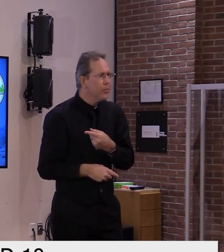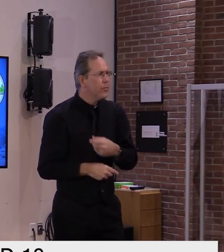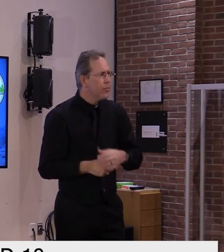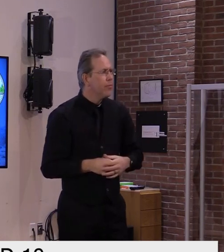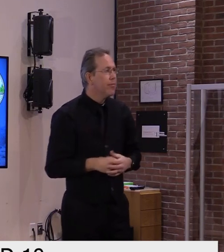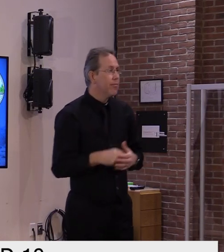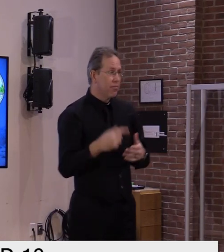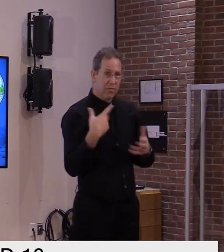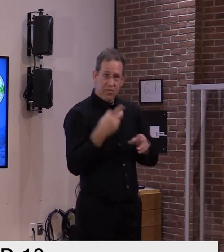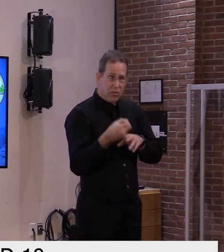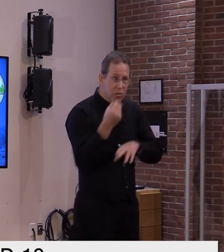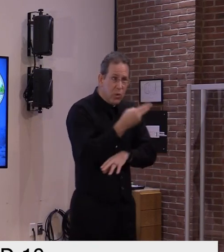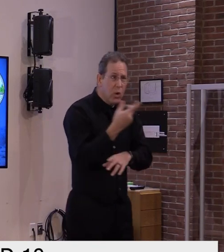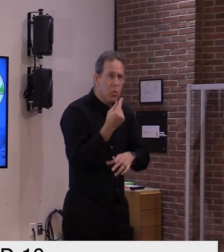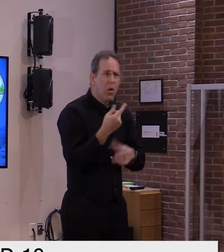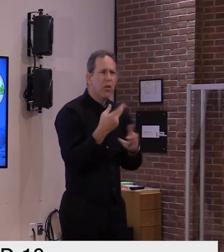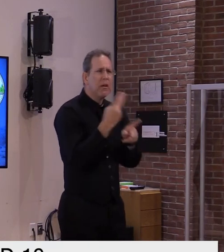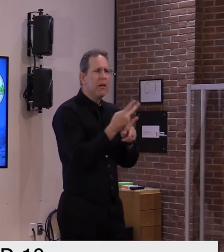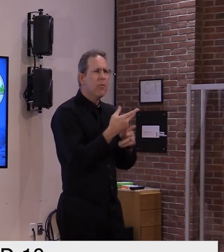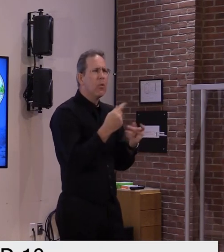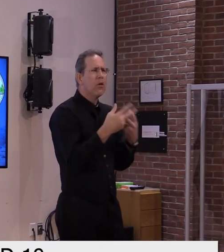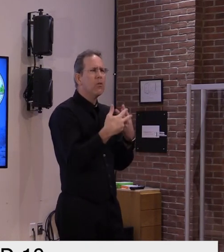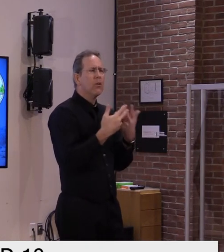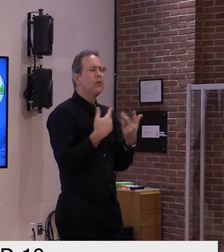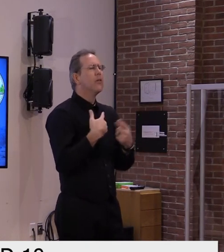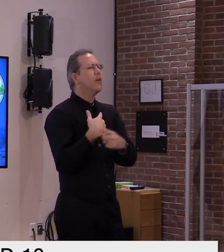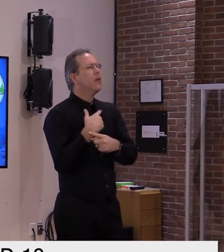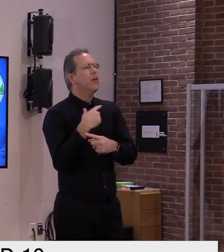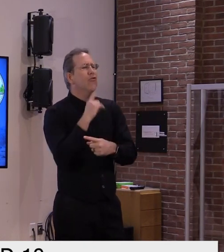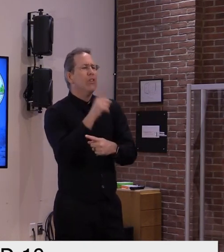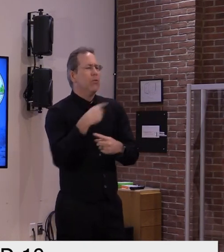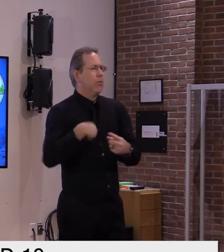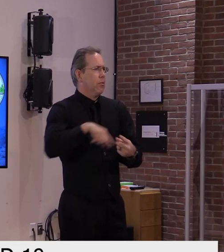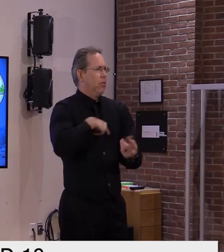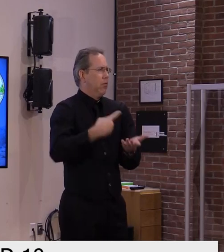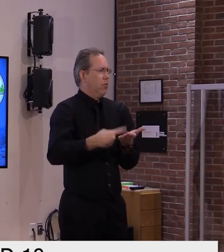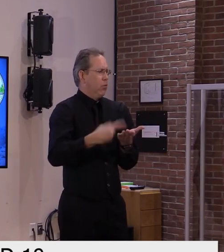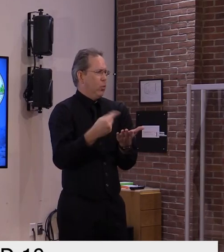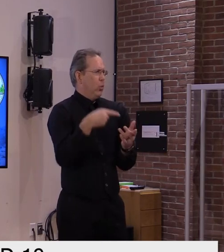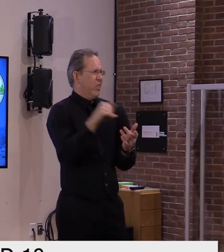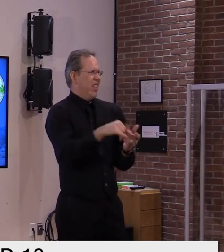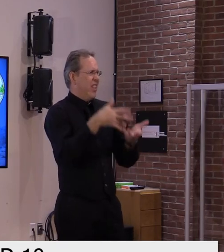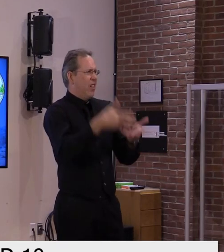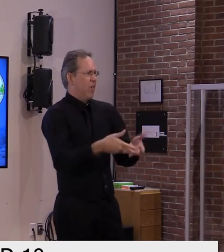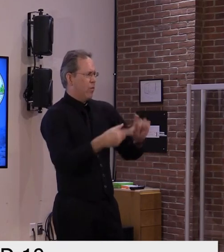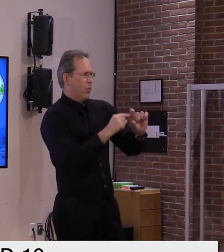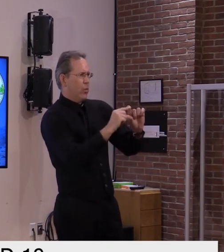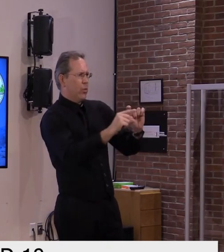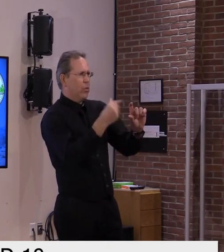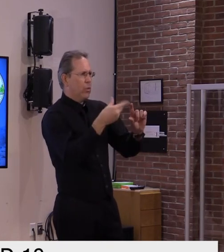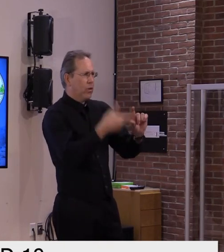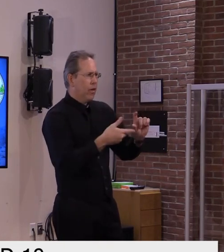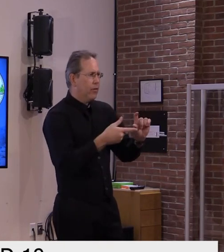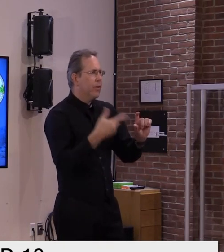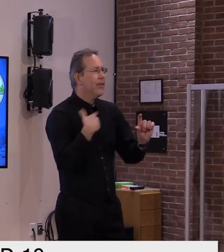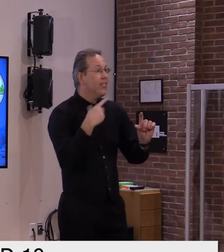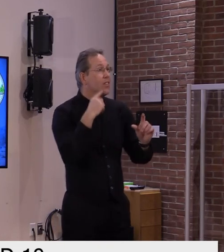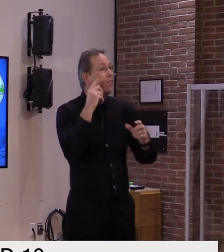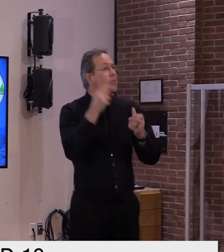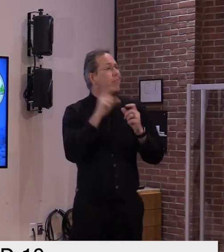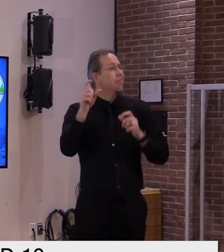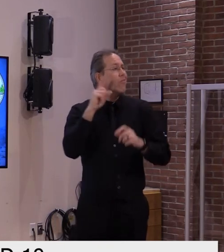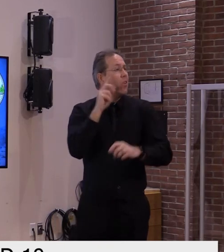vaccine left over, they literally will run the vaccine up to one of the floors in the hospital from their clinic and say, who hasn't